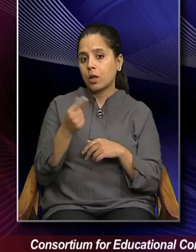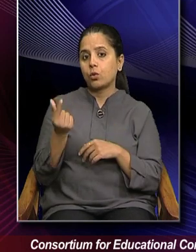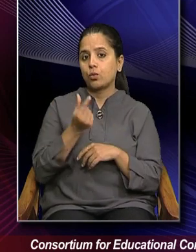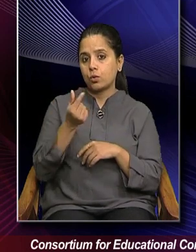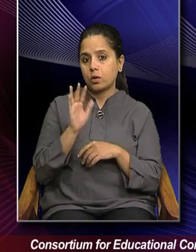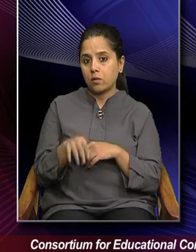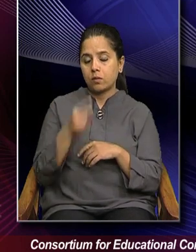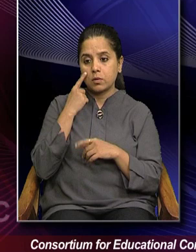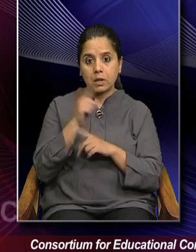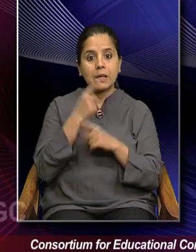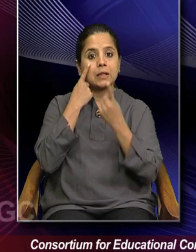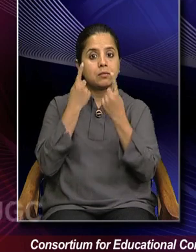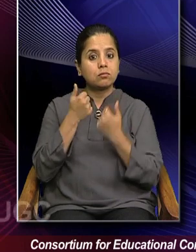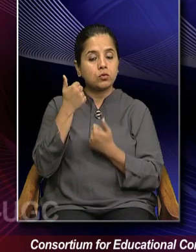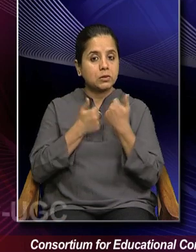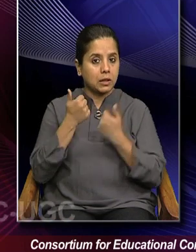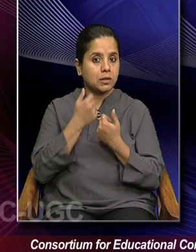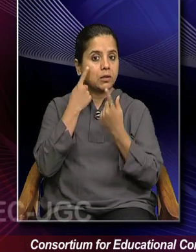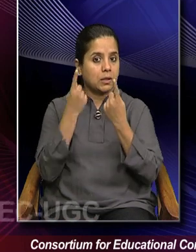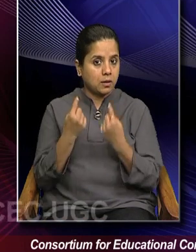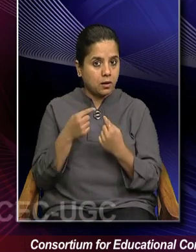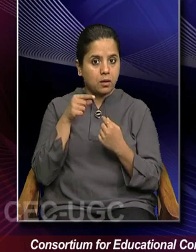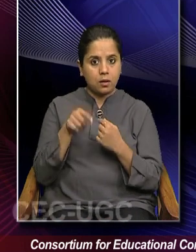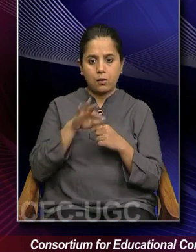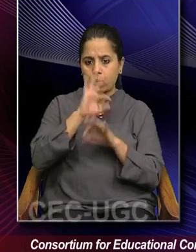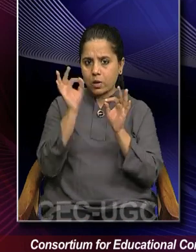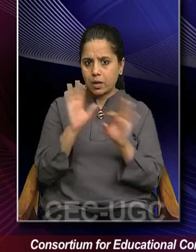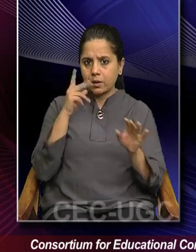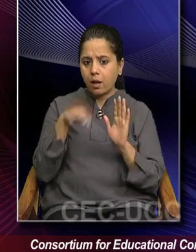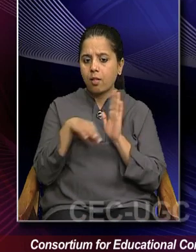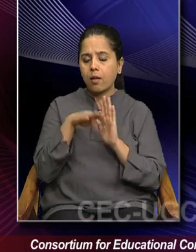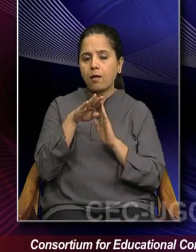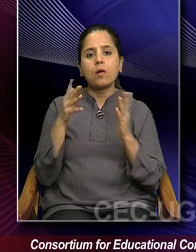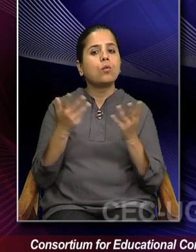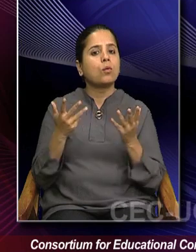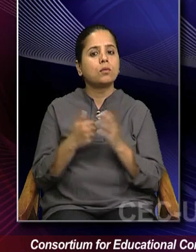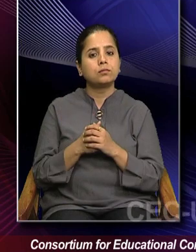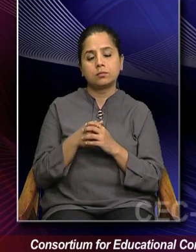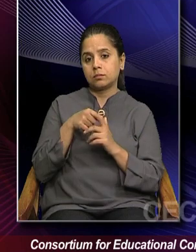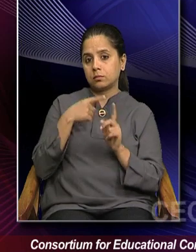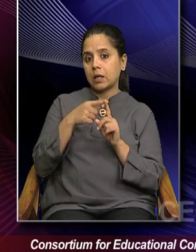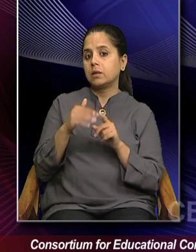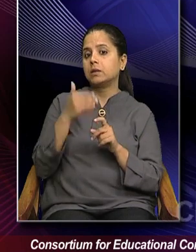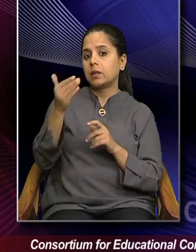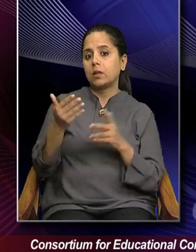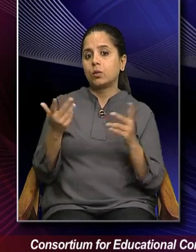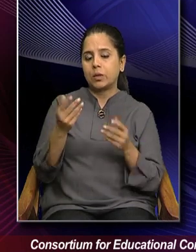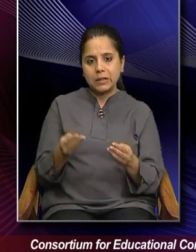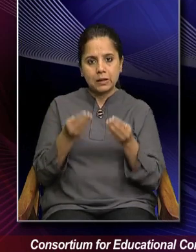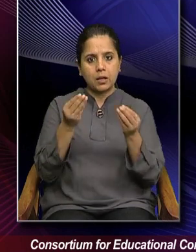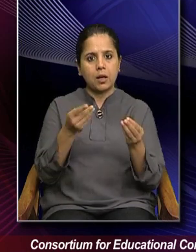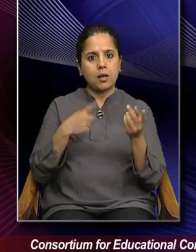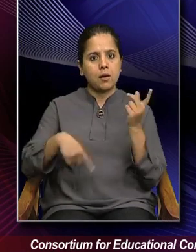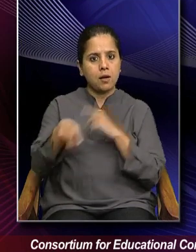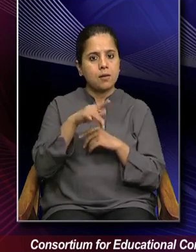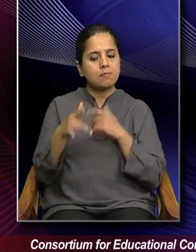of diagnostic test to identify the readiness levels. And the next is provide